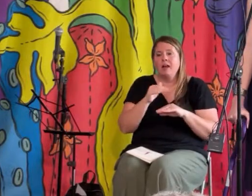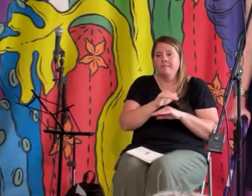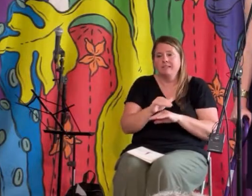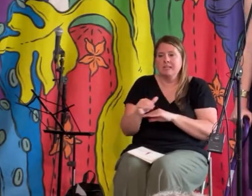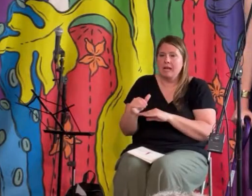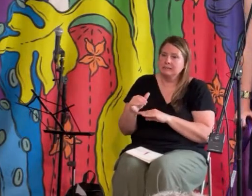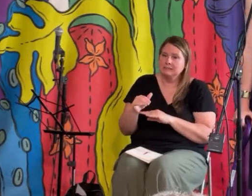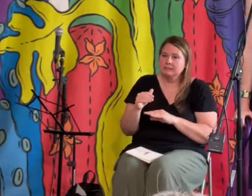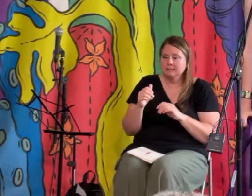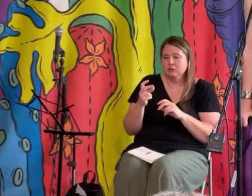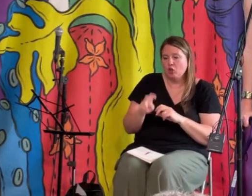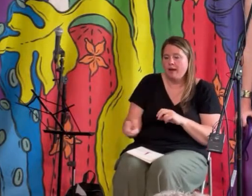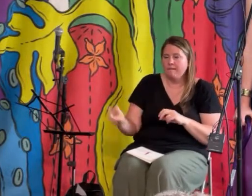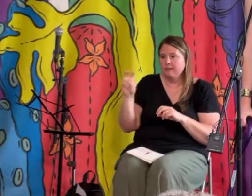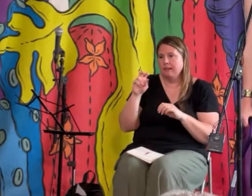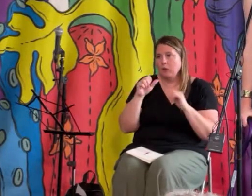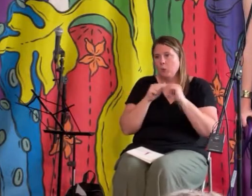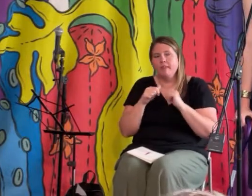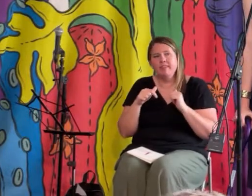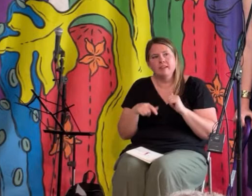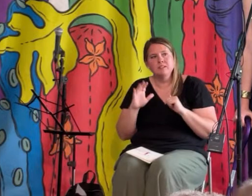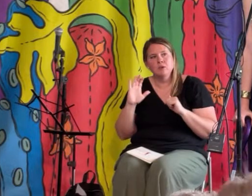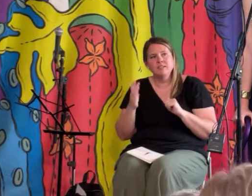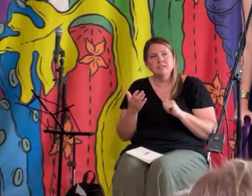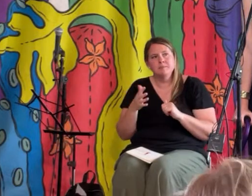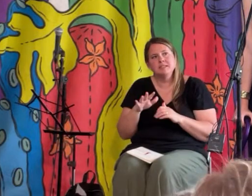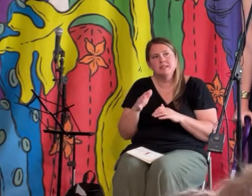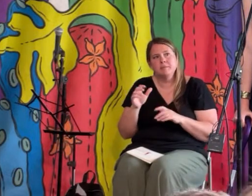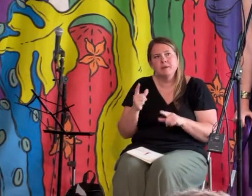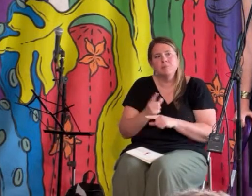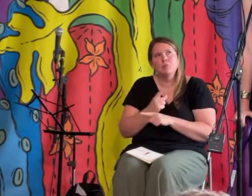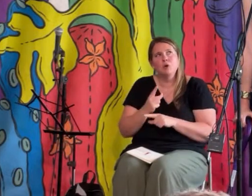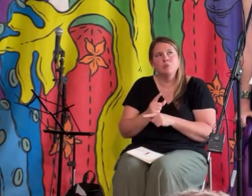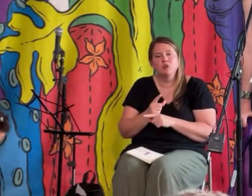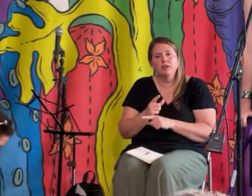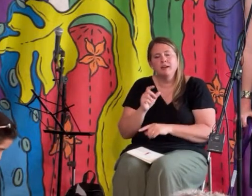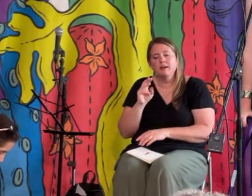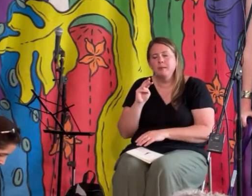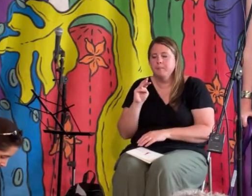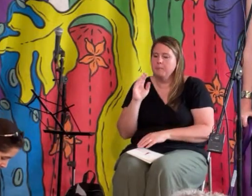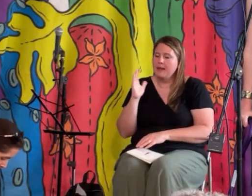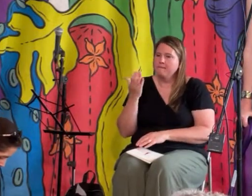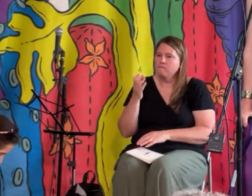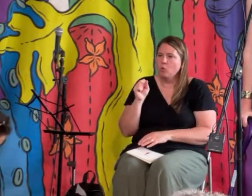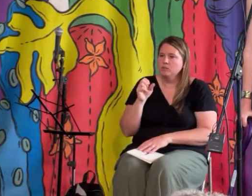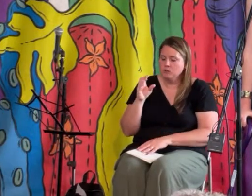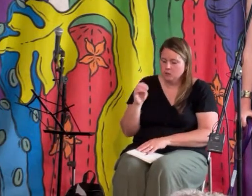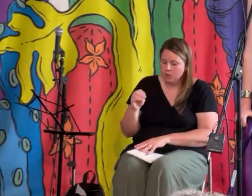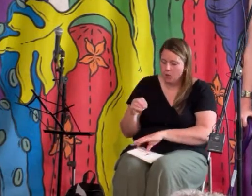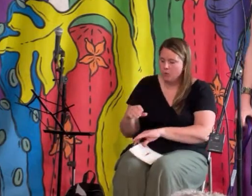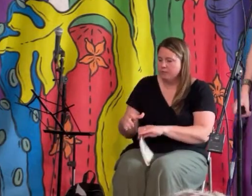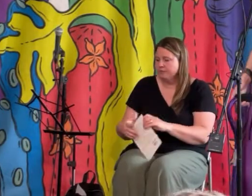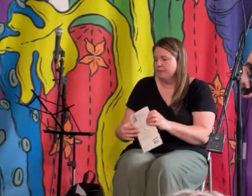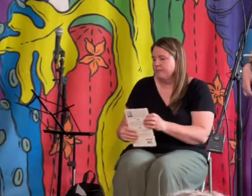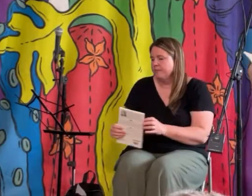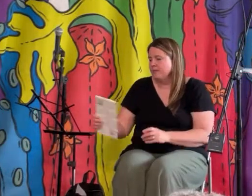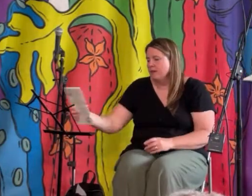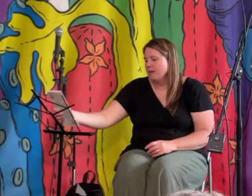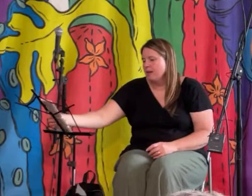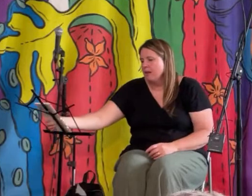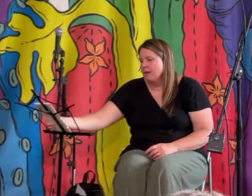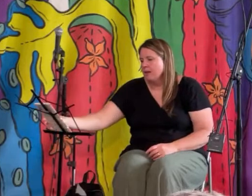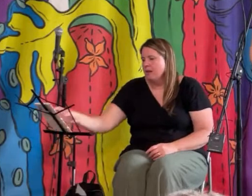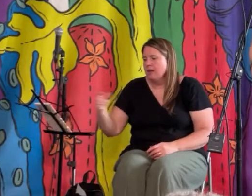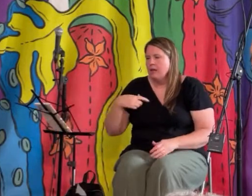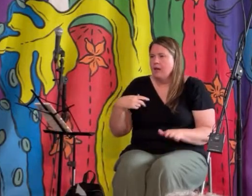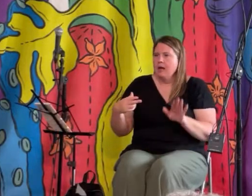been traveling around with it, so that feels a semi-appropriate metaphor. So basically the book follows, I